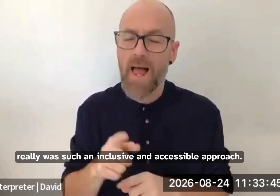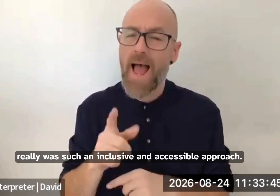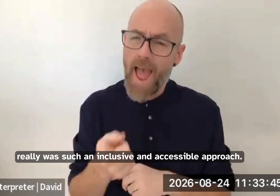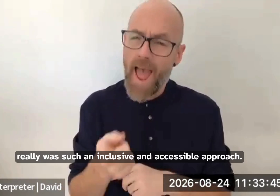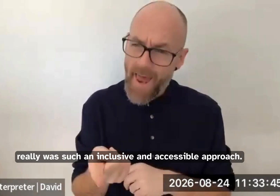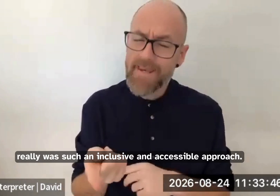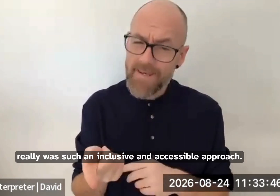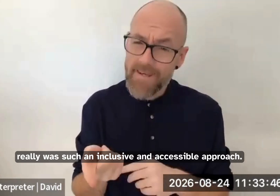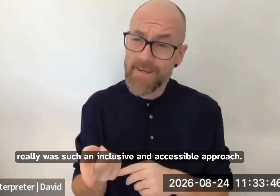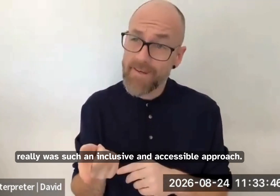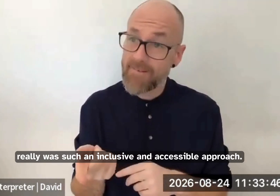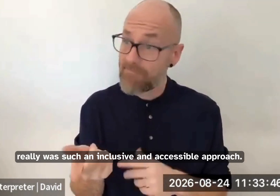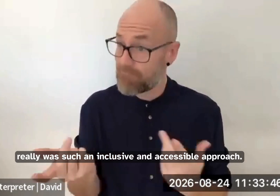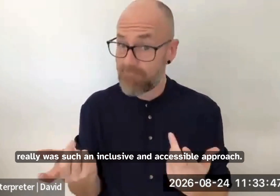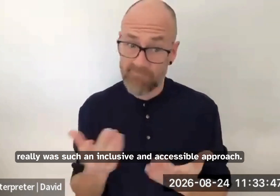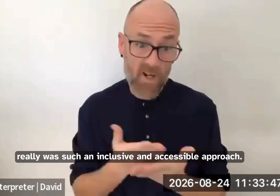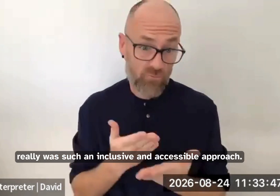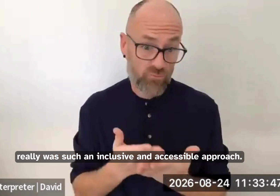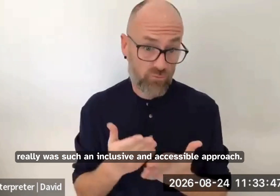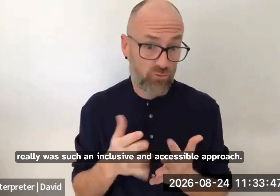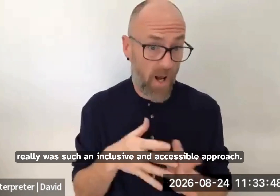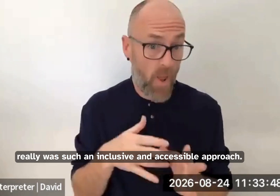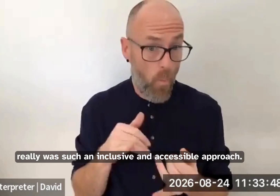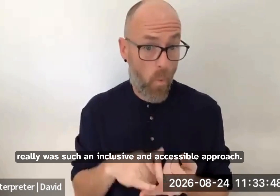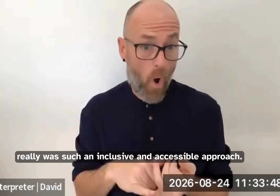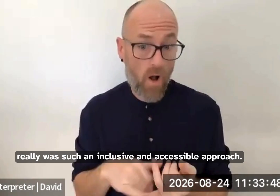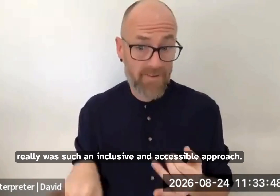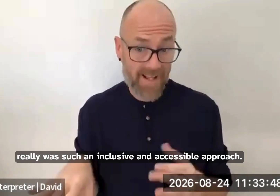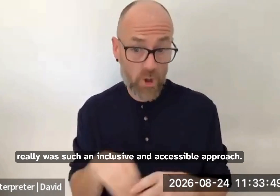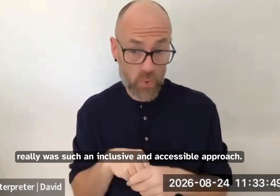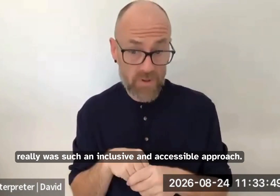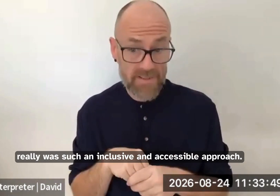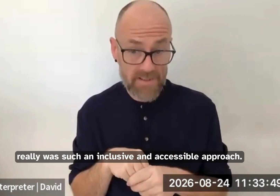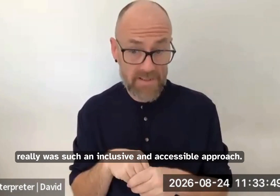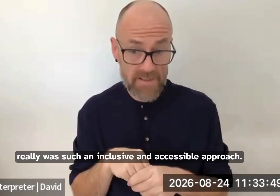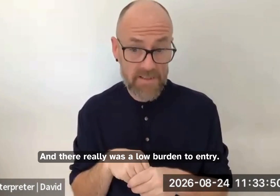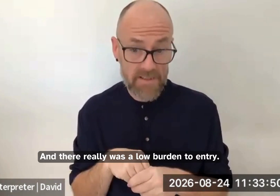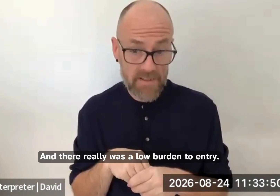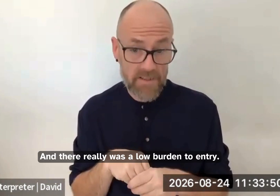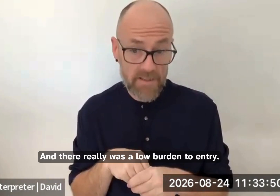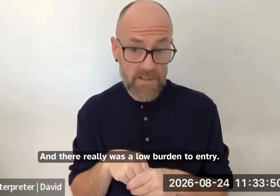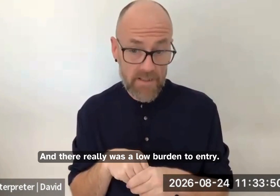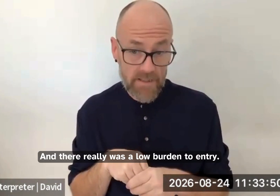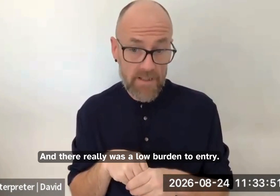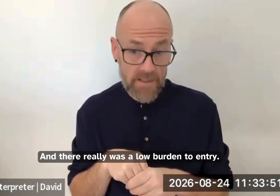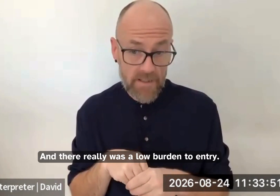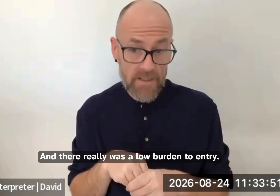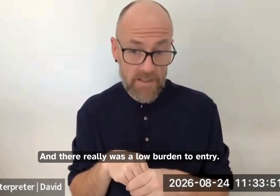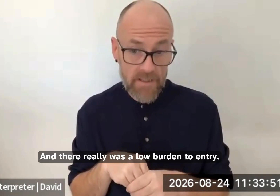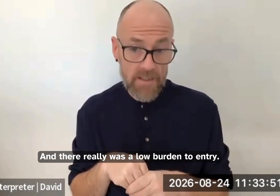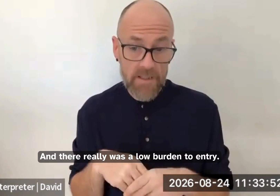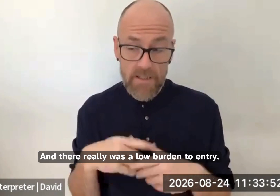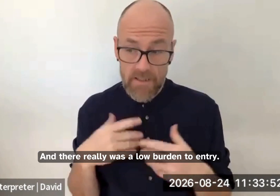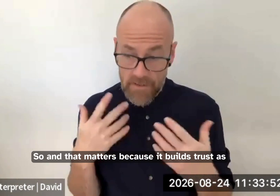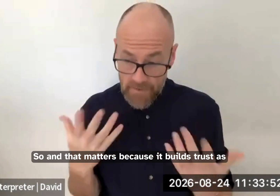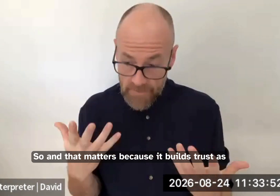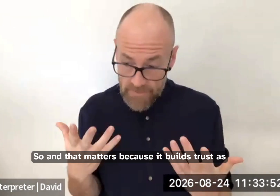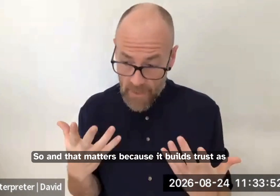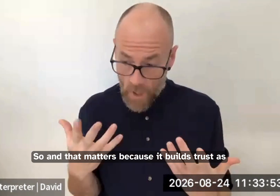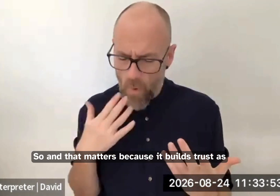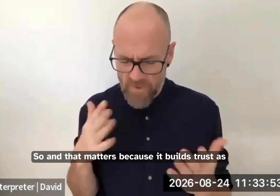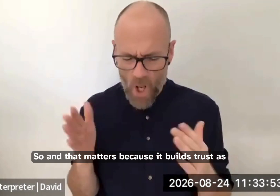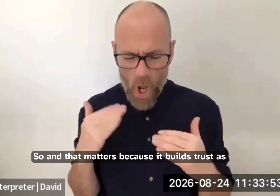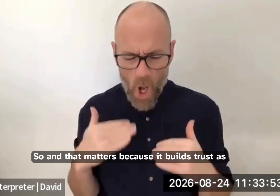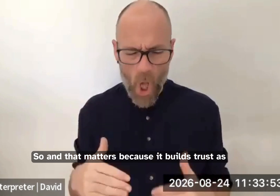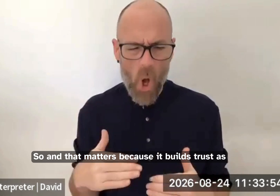really was such an inclusive and accessible approach. And there really was a low burden to entry.